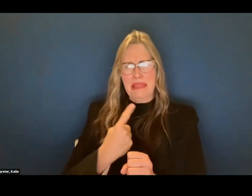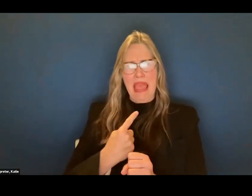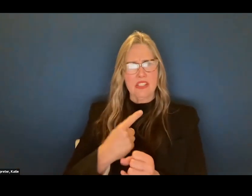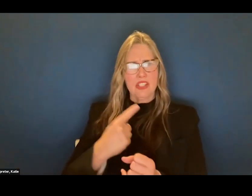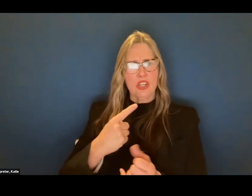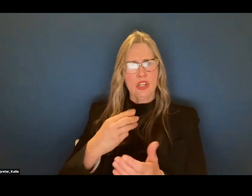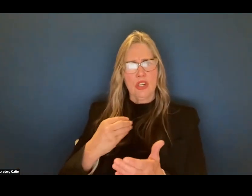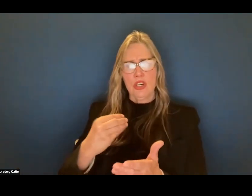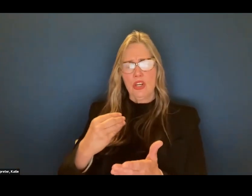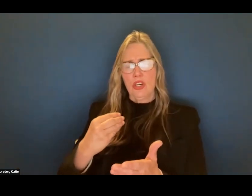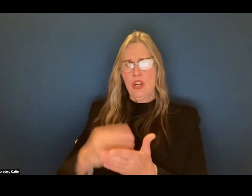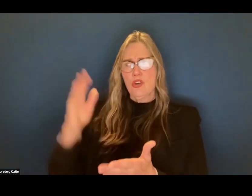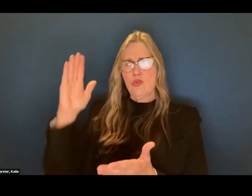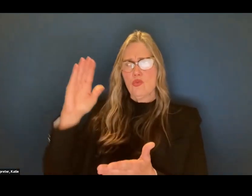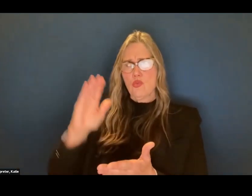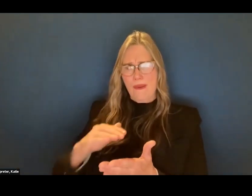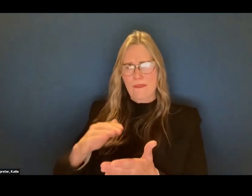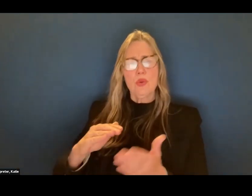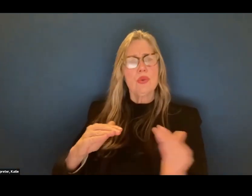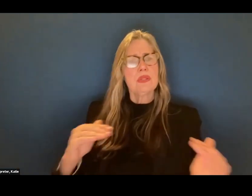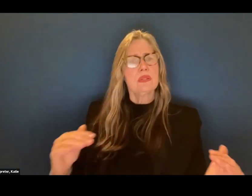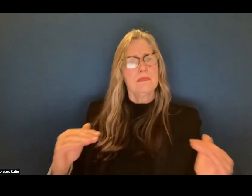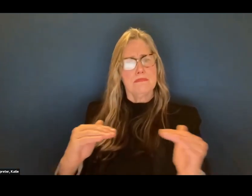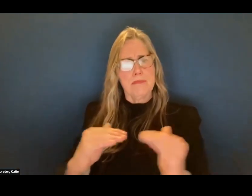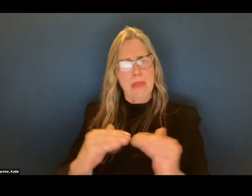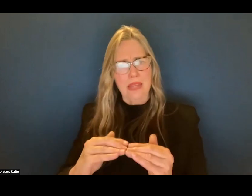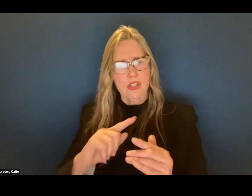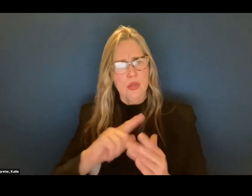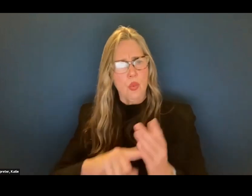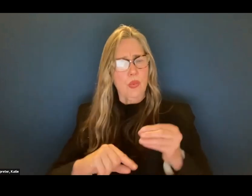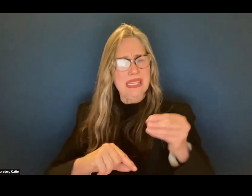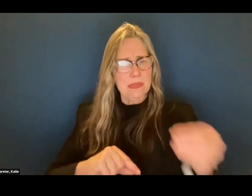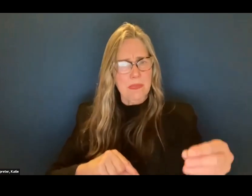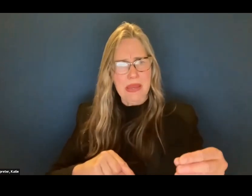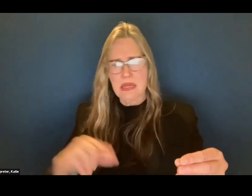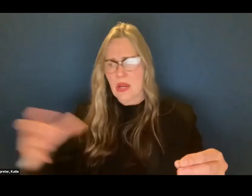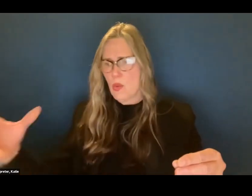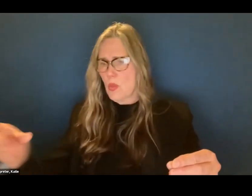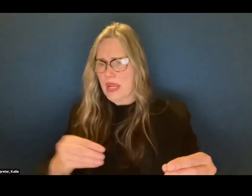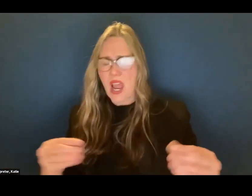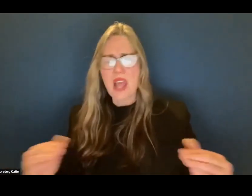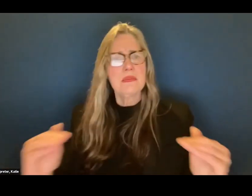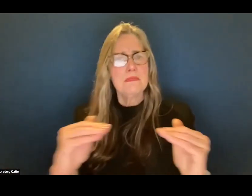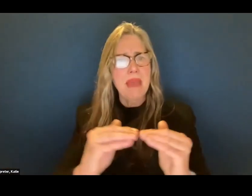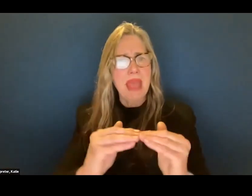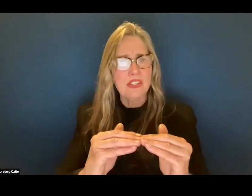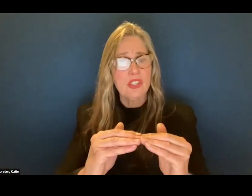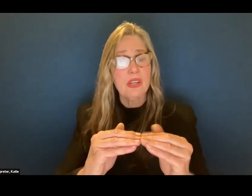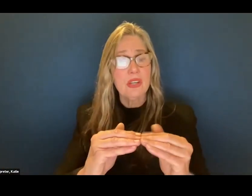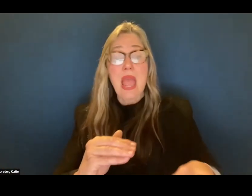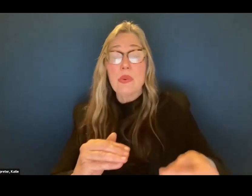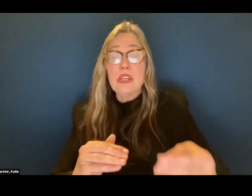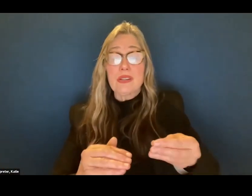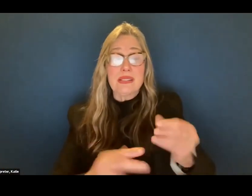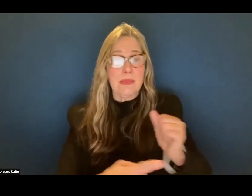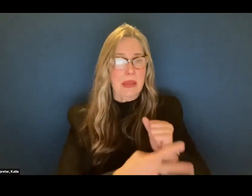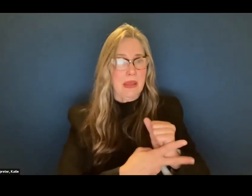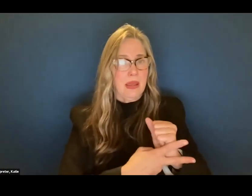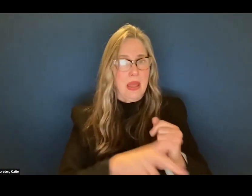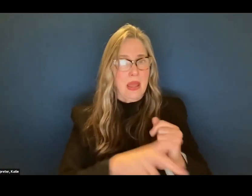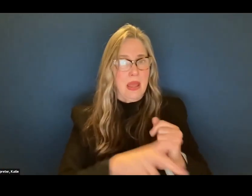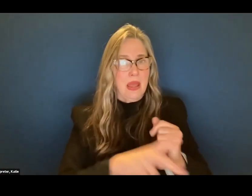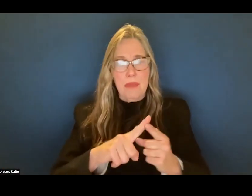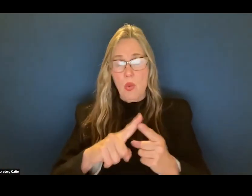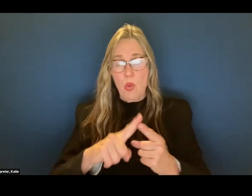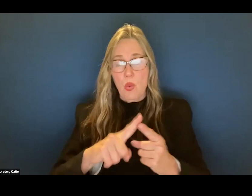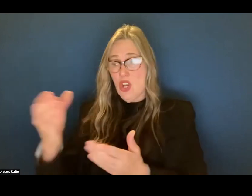with our expenditures, and we put some in reserve. But what happens is when your revenues start to go down, and your expenditures are now